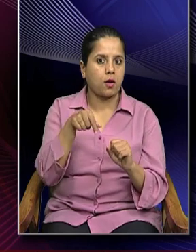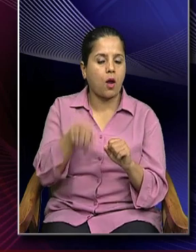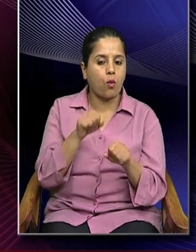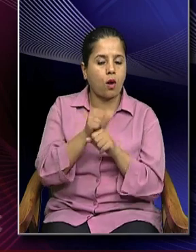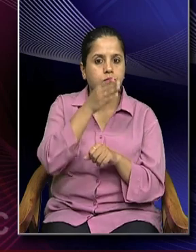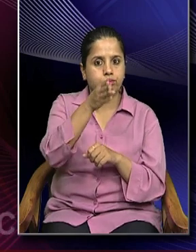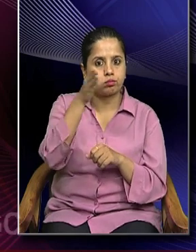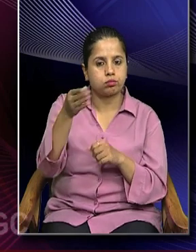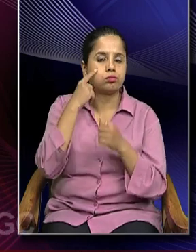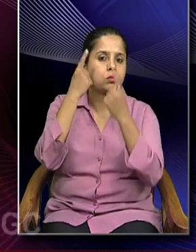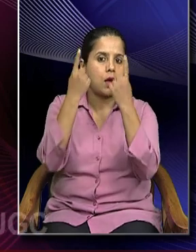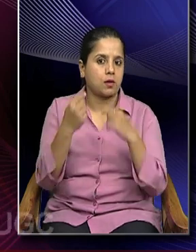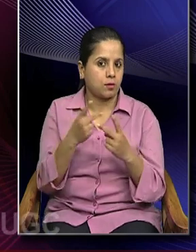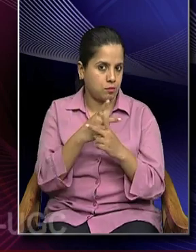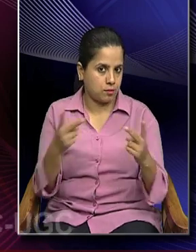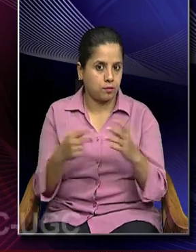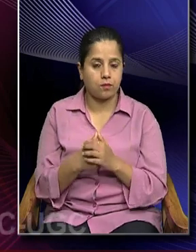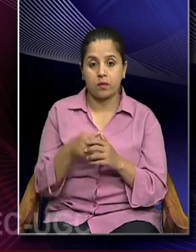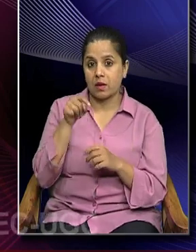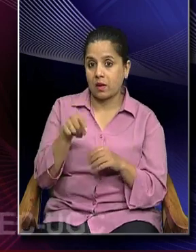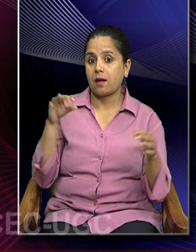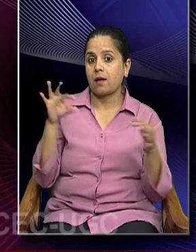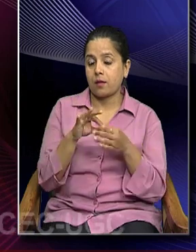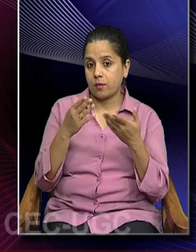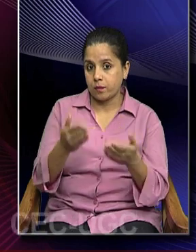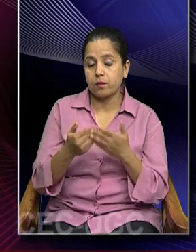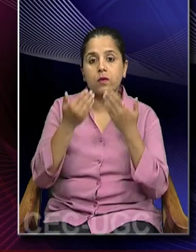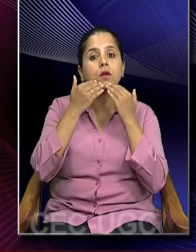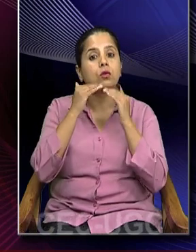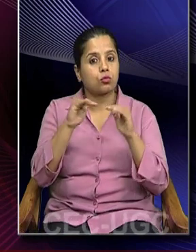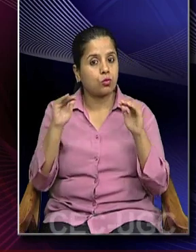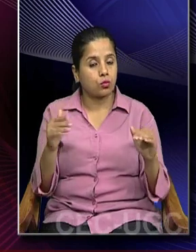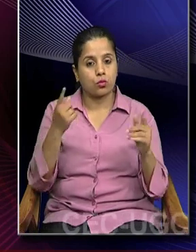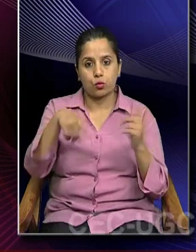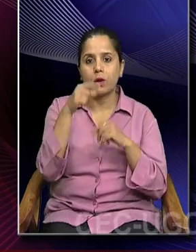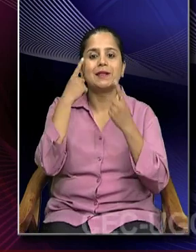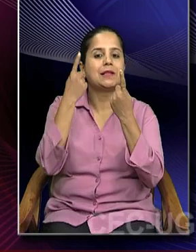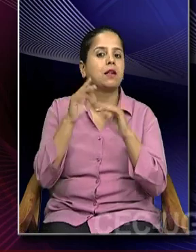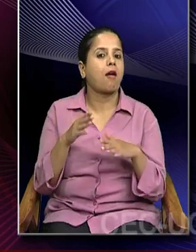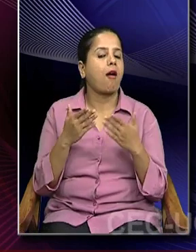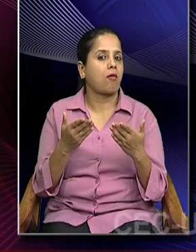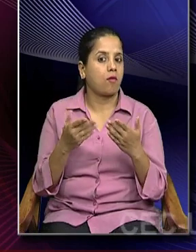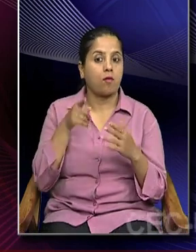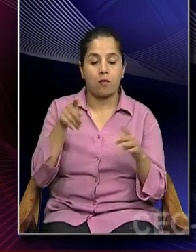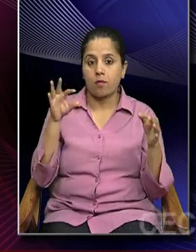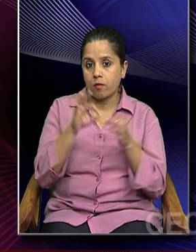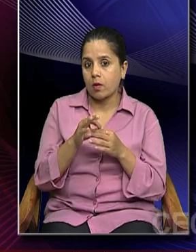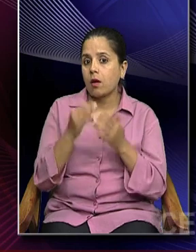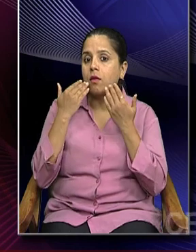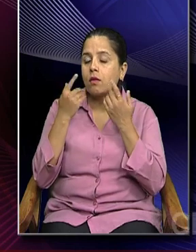work assessment. In this, the students are assessed based on